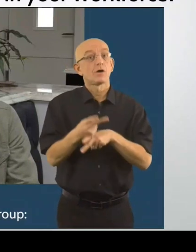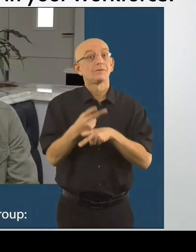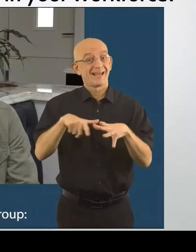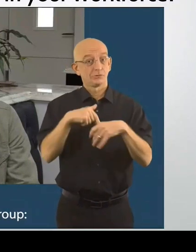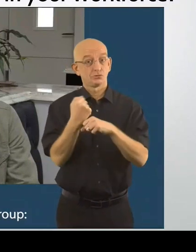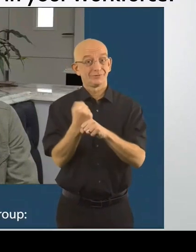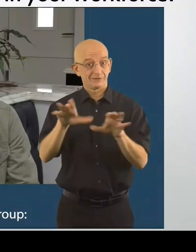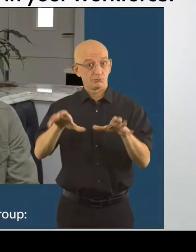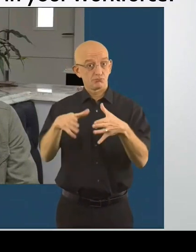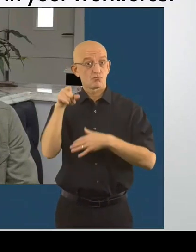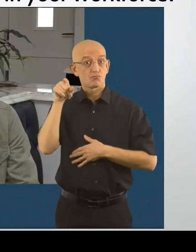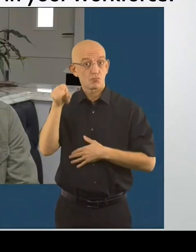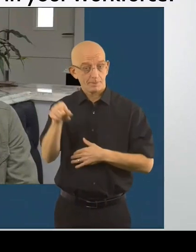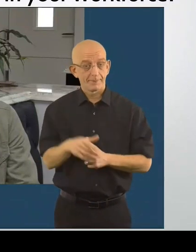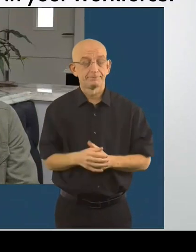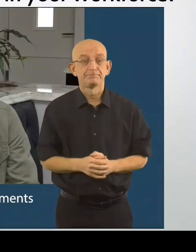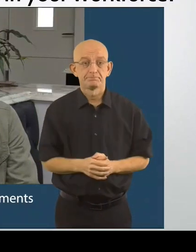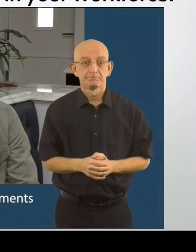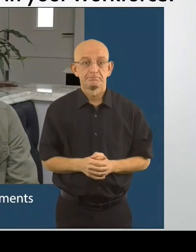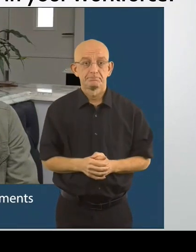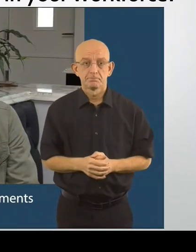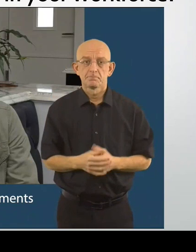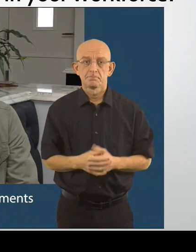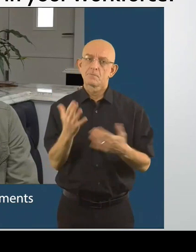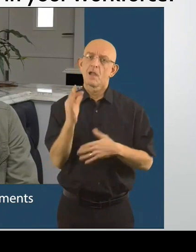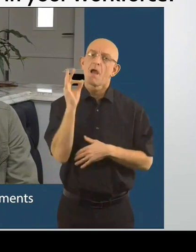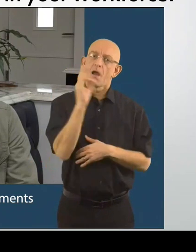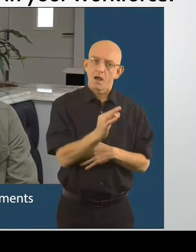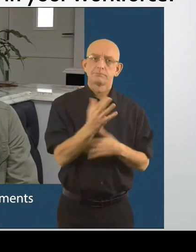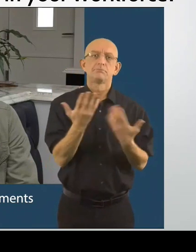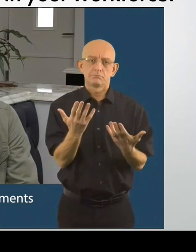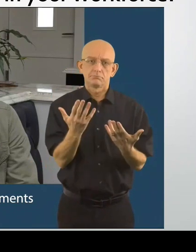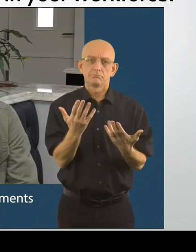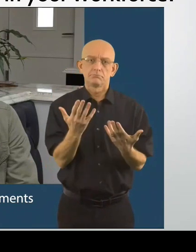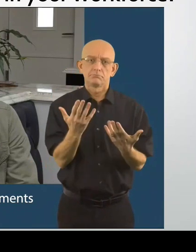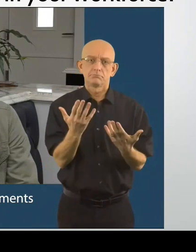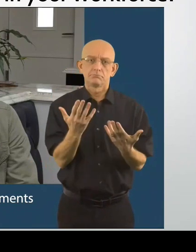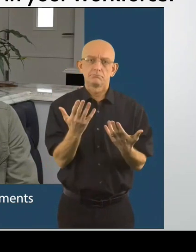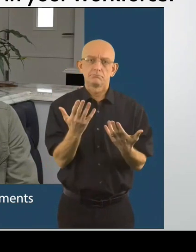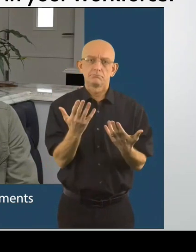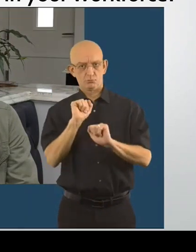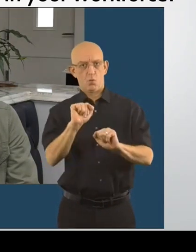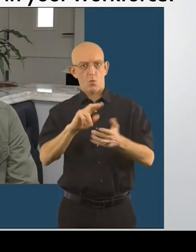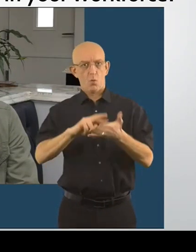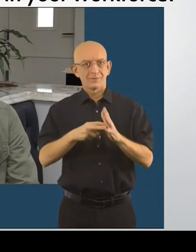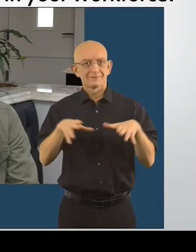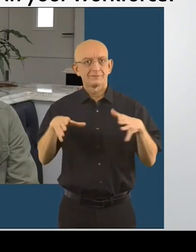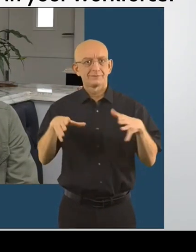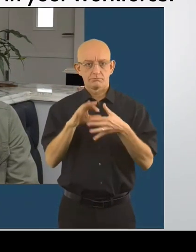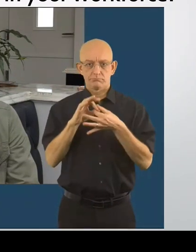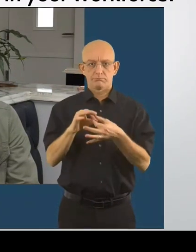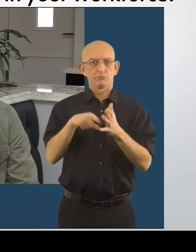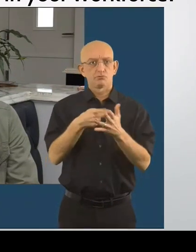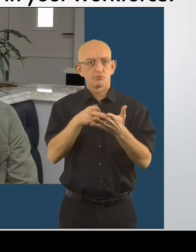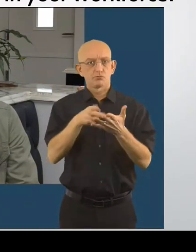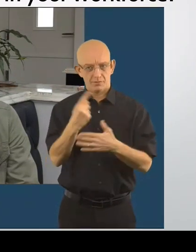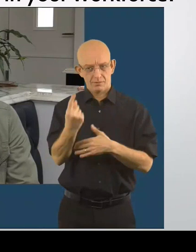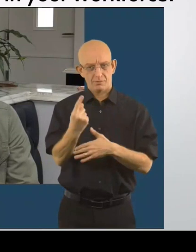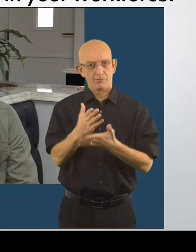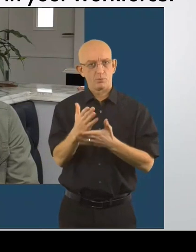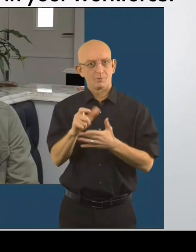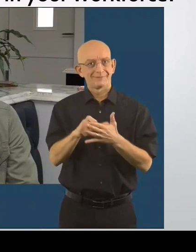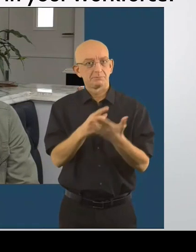the National Fostering Agency Group. And have you made any adjustments in your organisation for working with John,